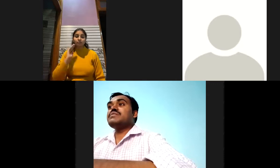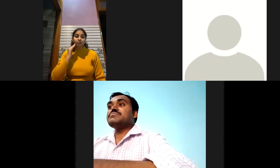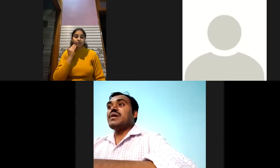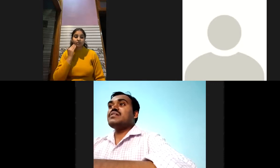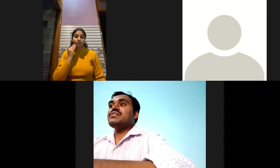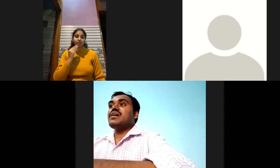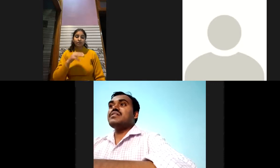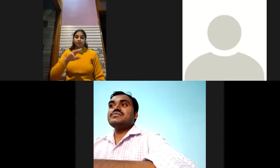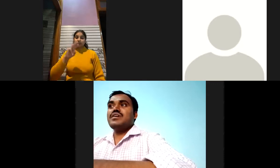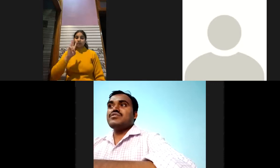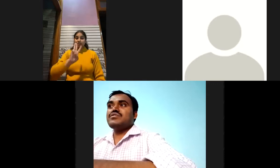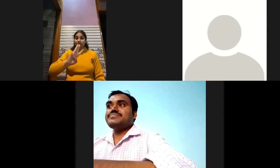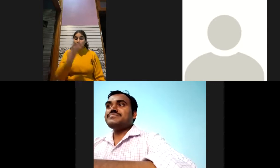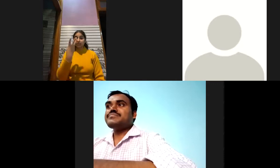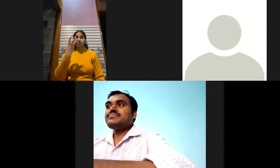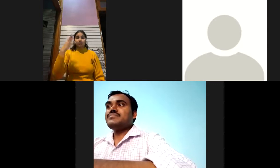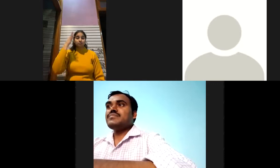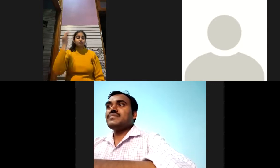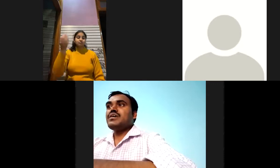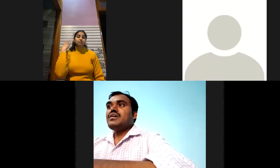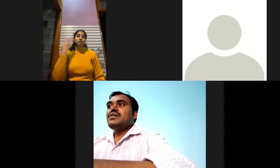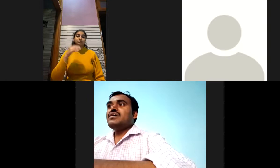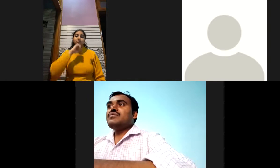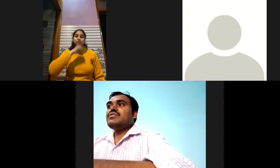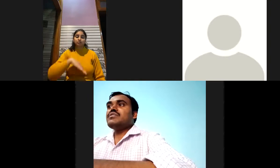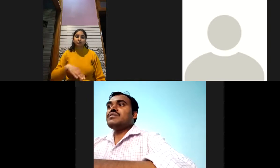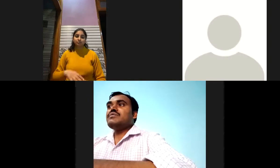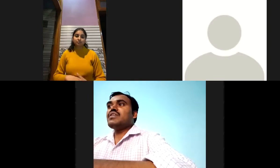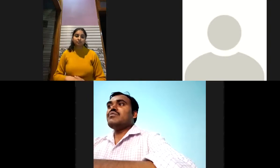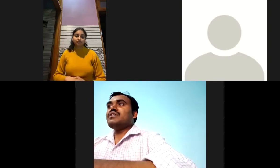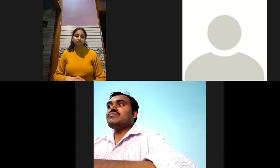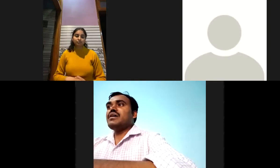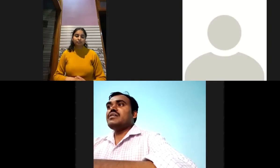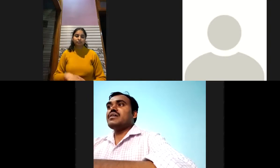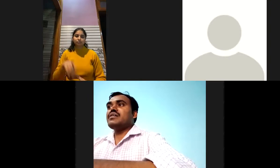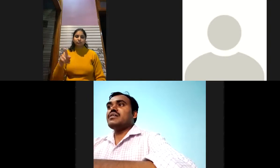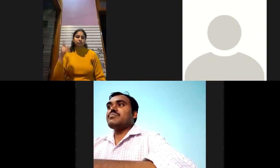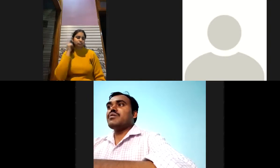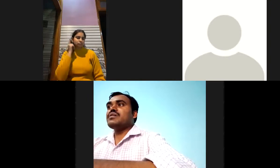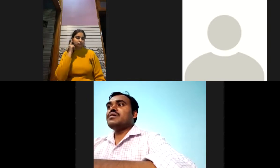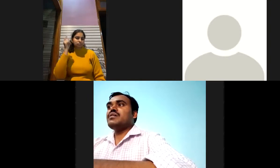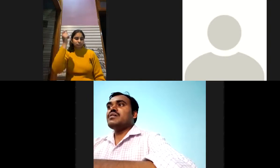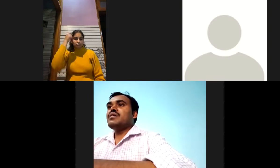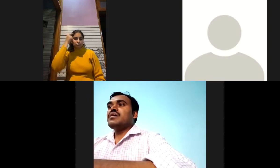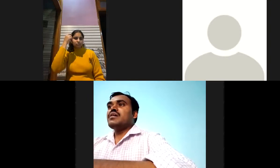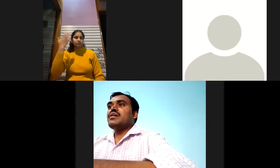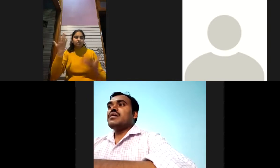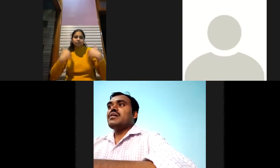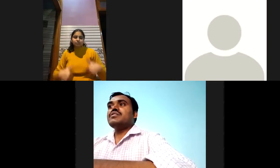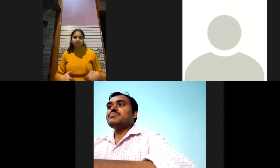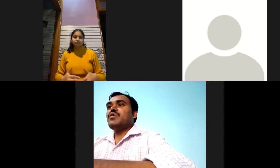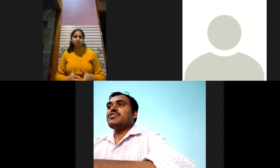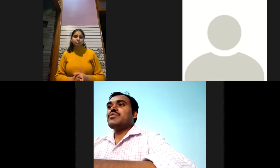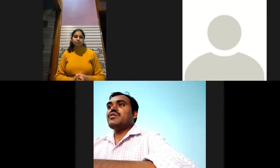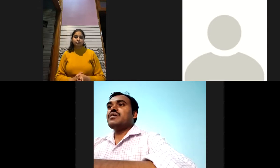three times smarter than his age. He was sound in mind and body,